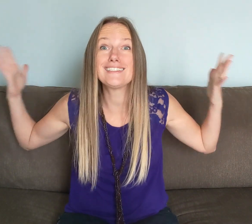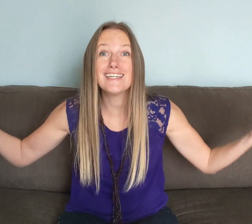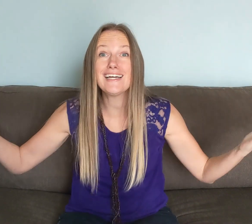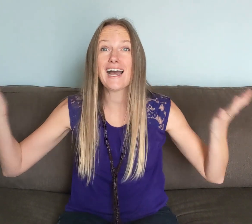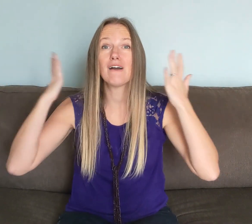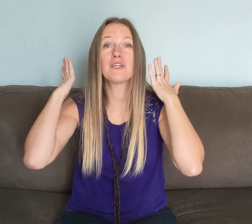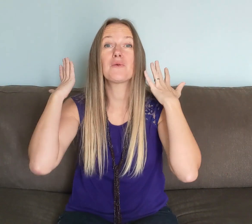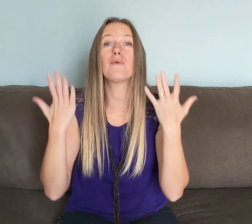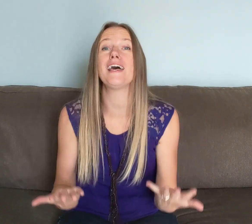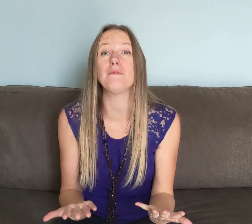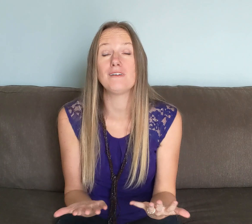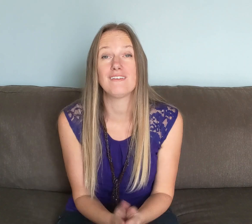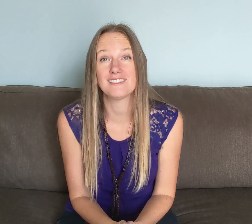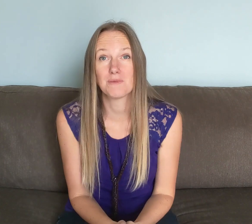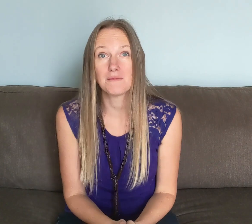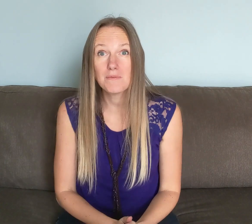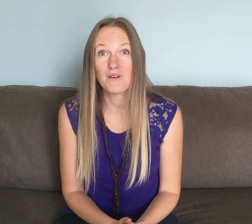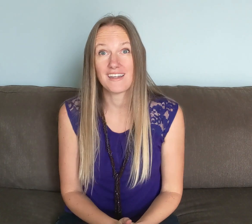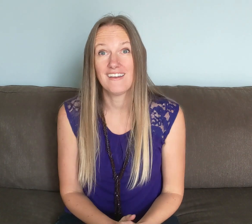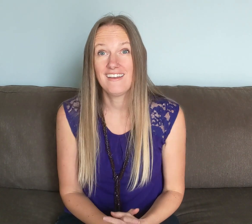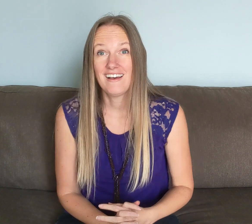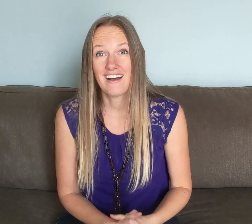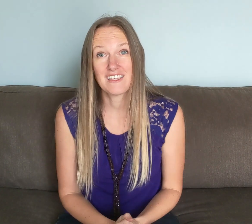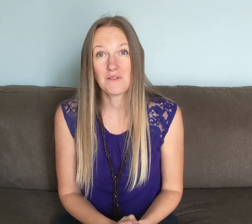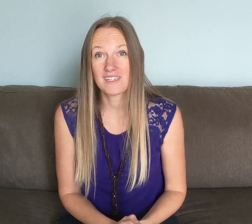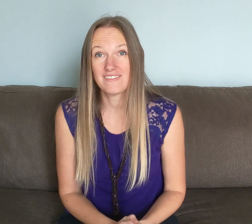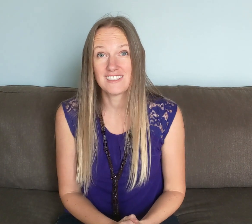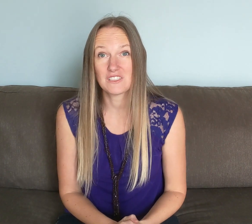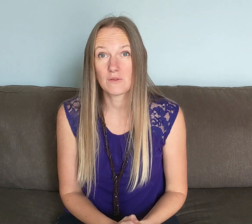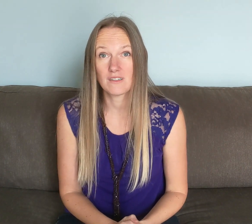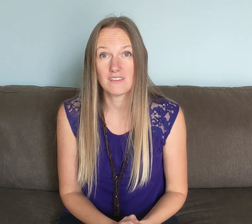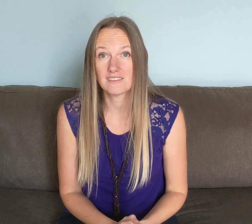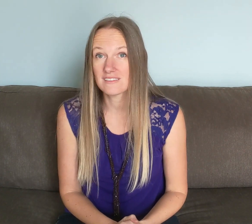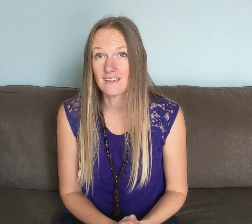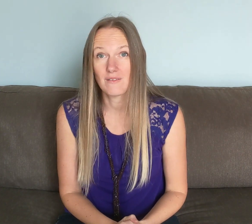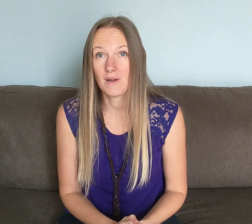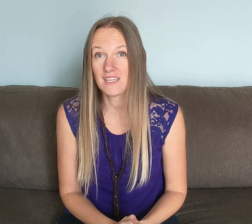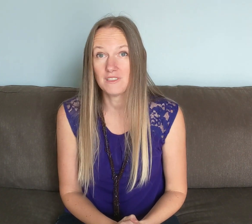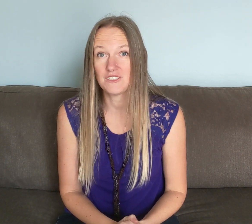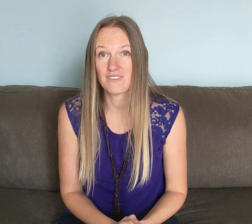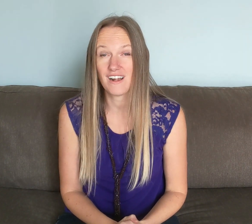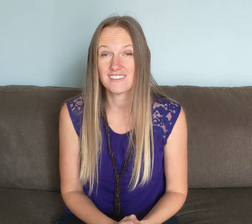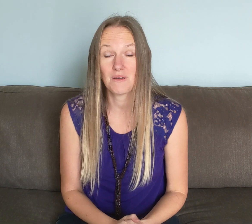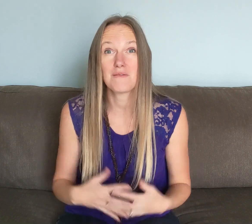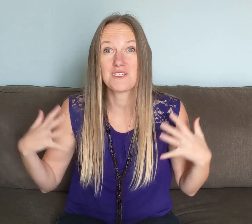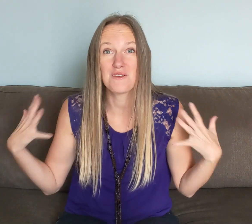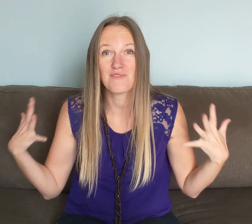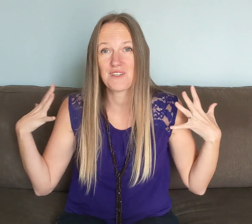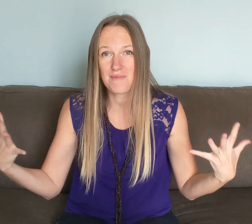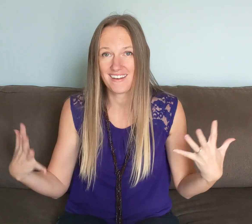idea how incredible this baby boy that you were gifting to the world, what he would do for us, what he would do for